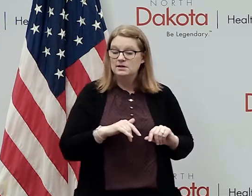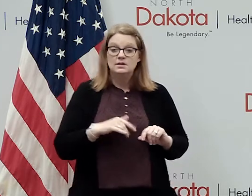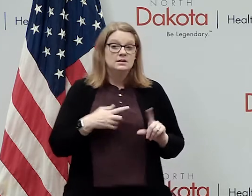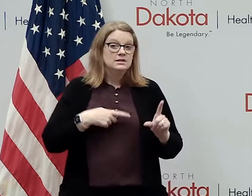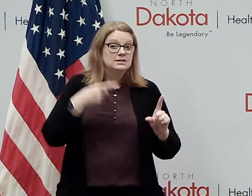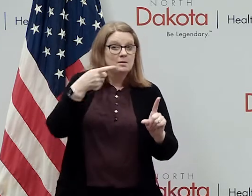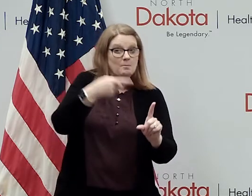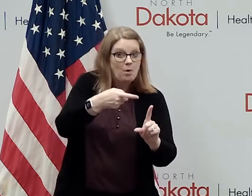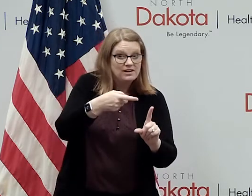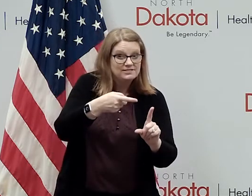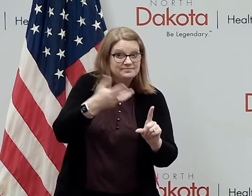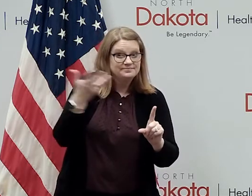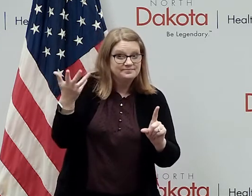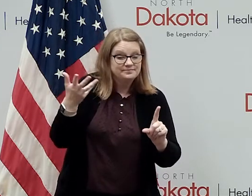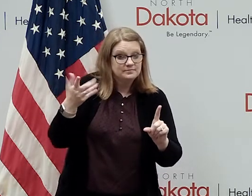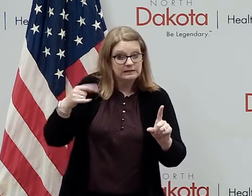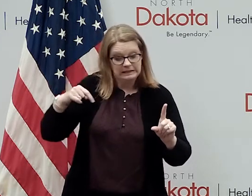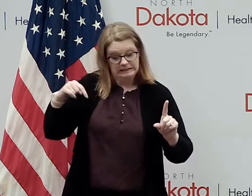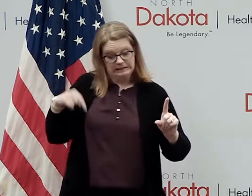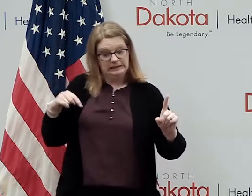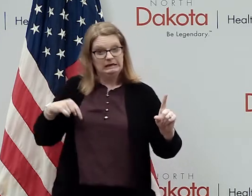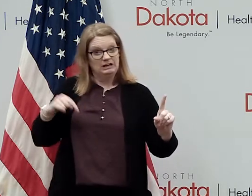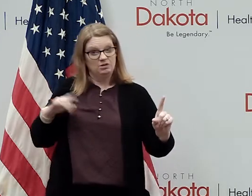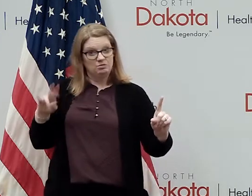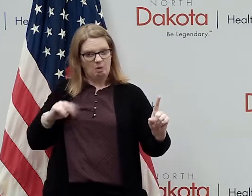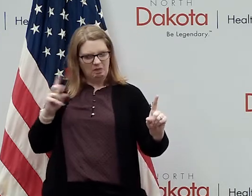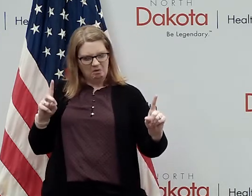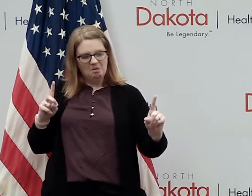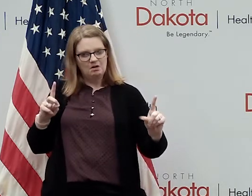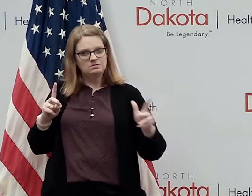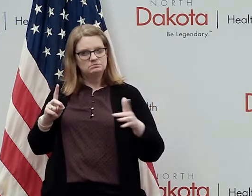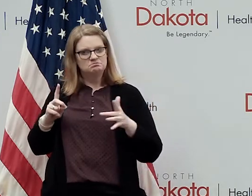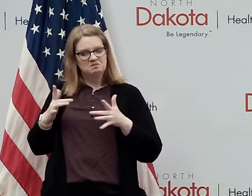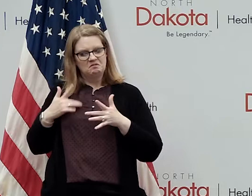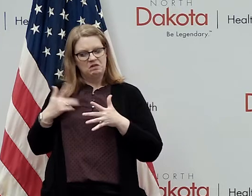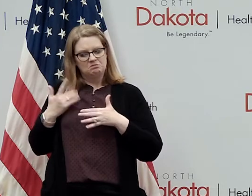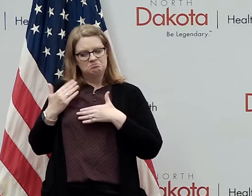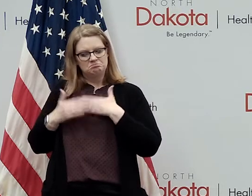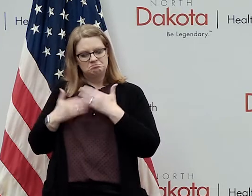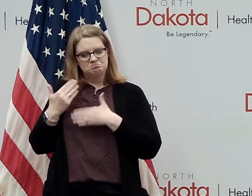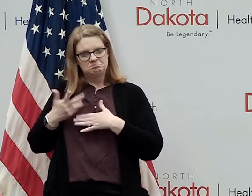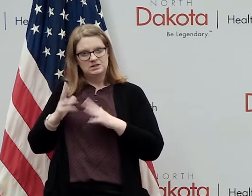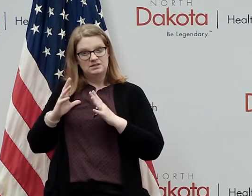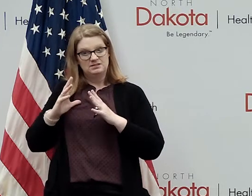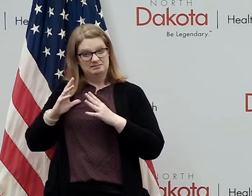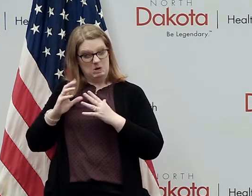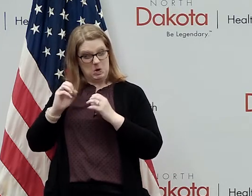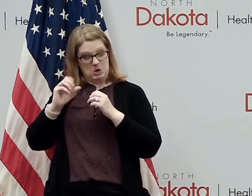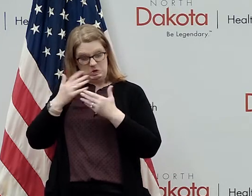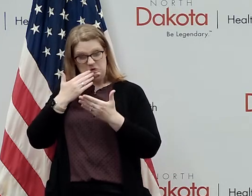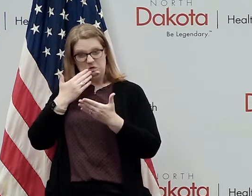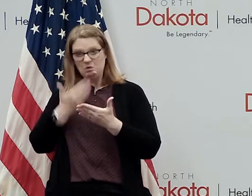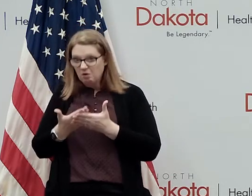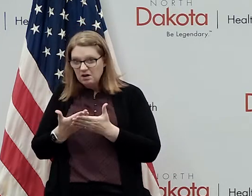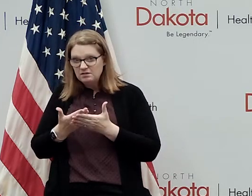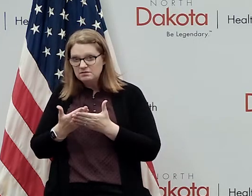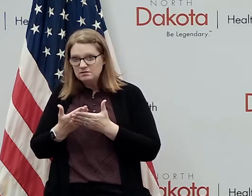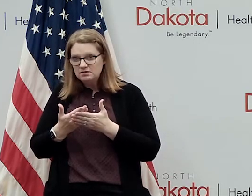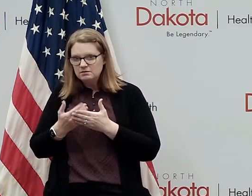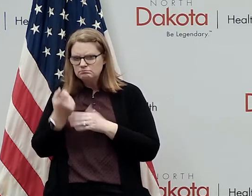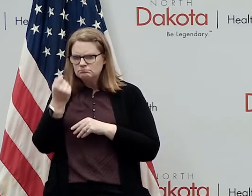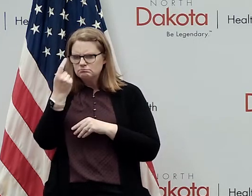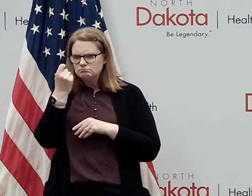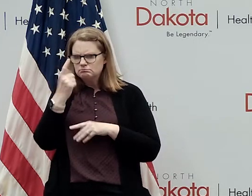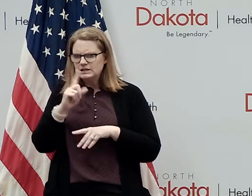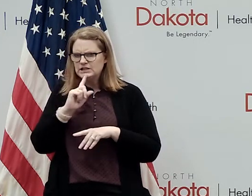all of this is that while we're in really good shape and things are going great in North Dakota, we need to make sure that we continue to